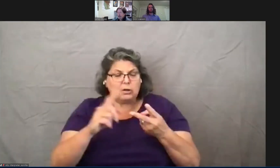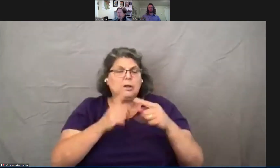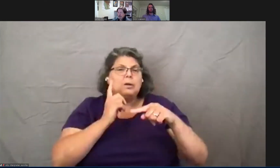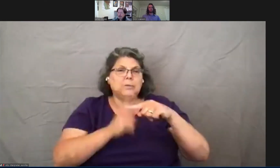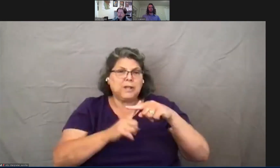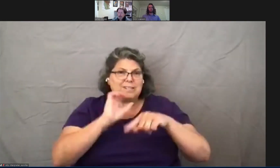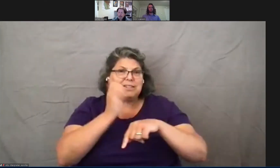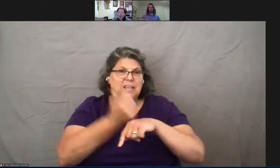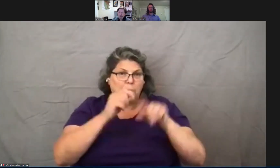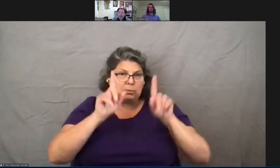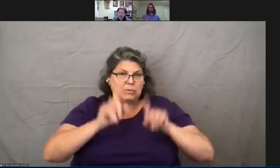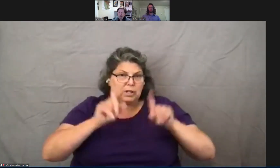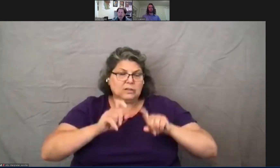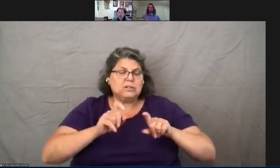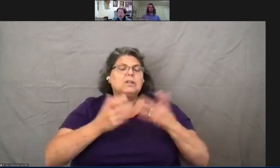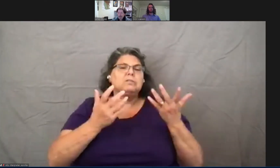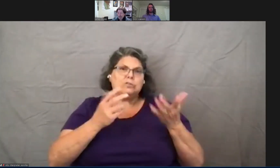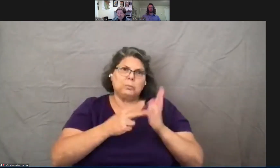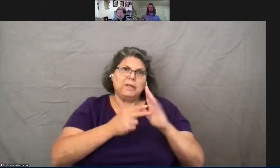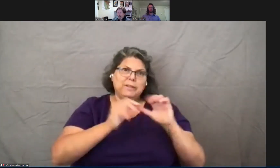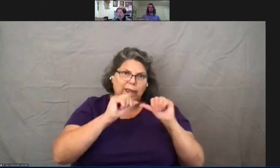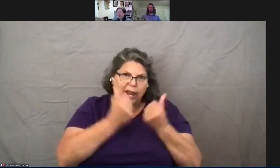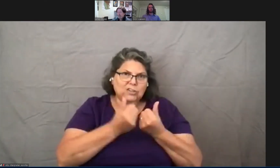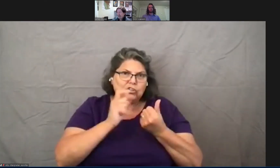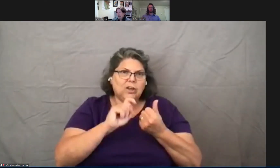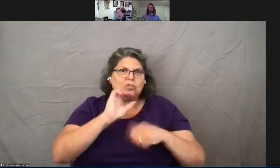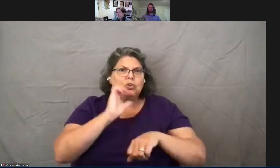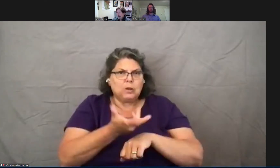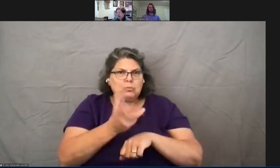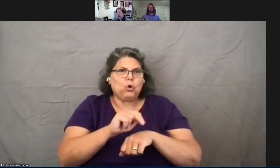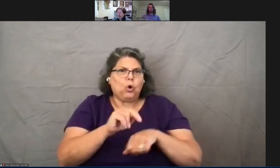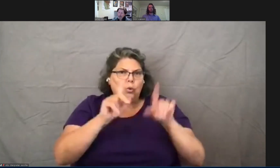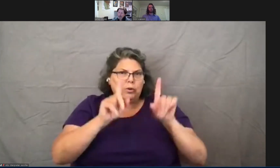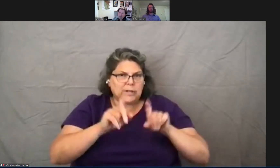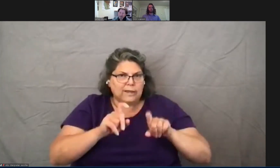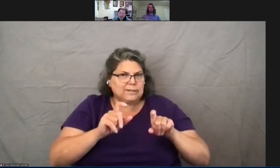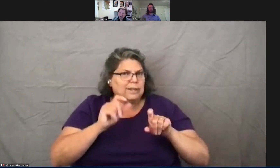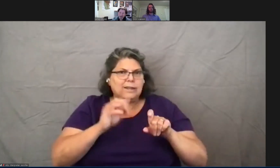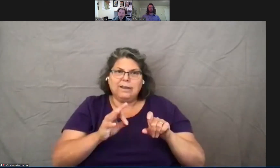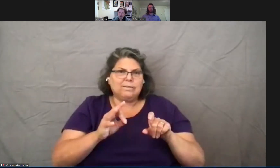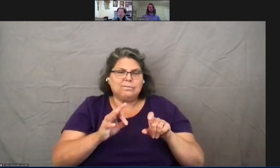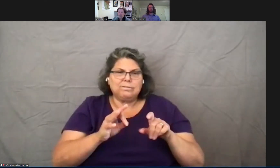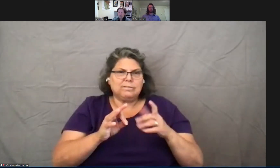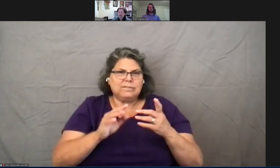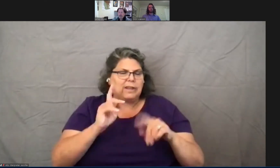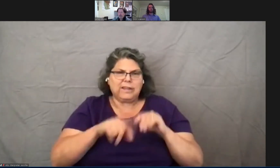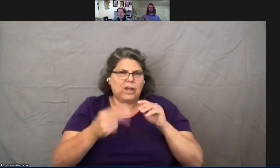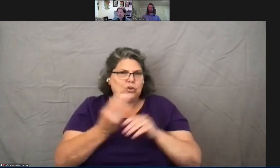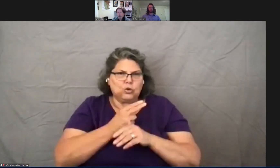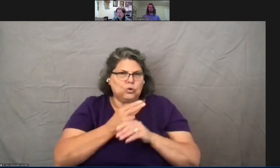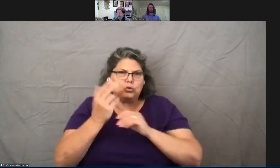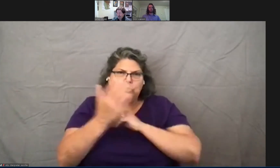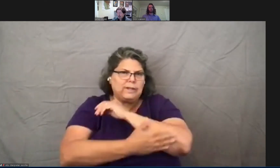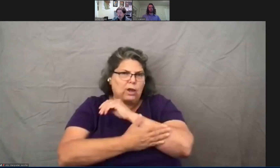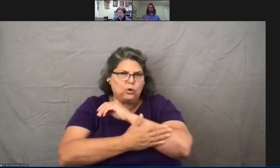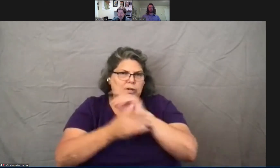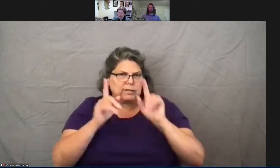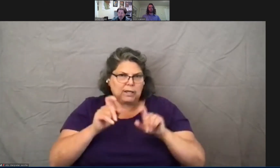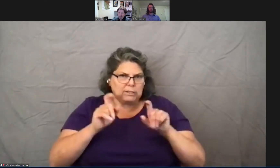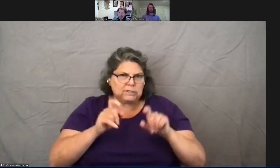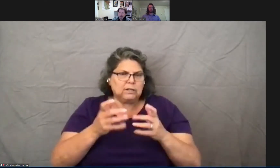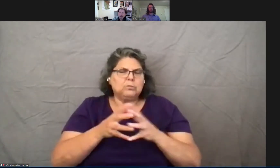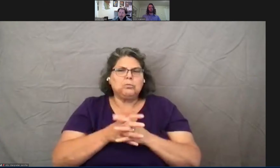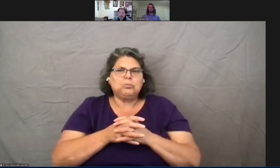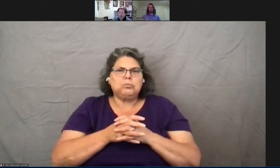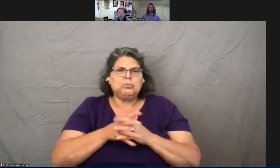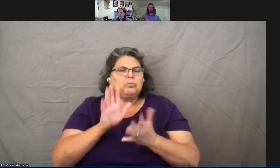the agencies are also setting up their own testing if they can't make use of the county facilities or some other facilities. The schools already